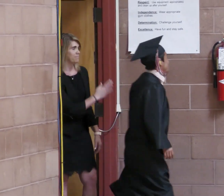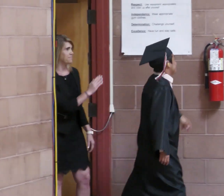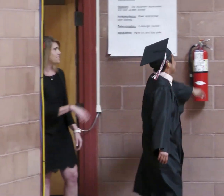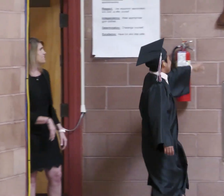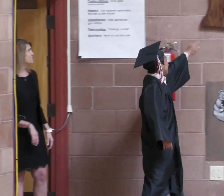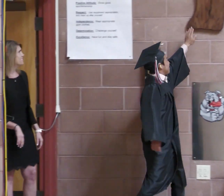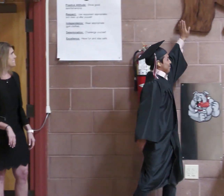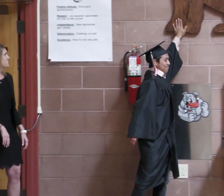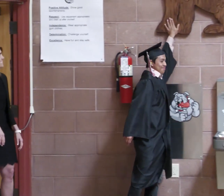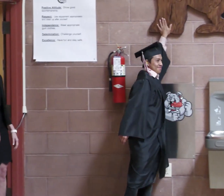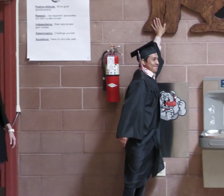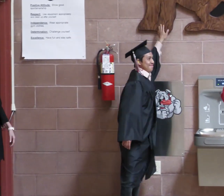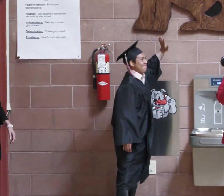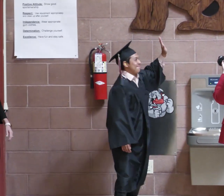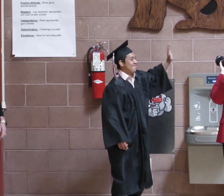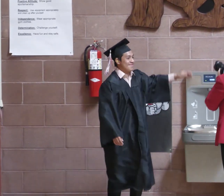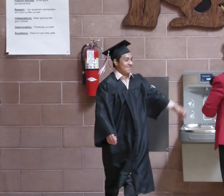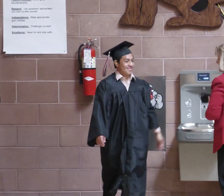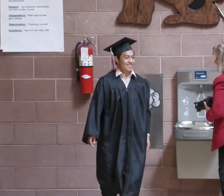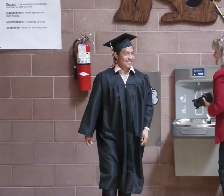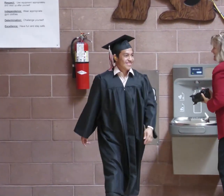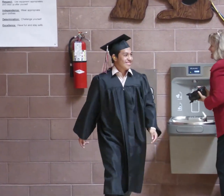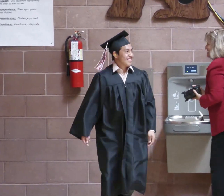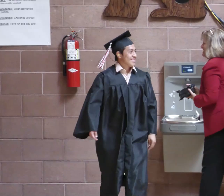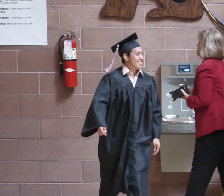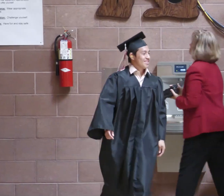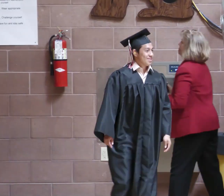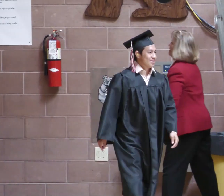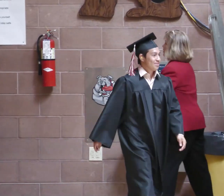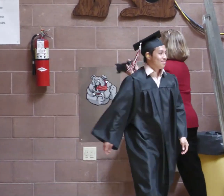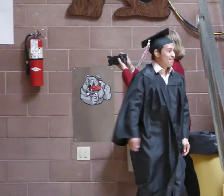Eddie Ramirez Garcia touches the bulldog's paw, waves, and walks in.